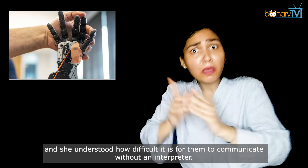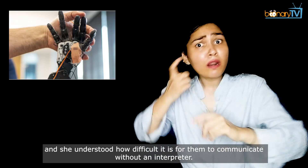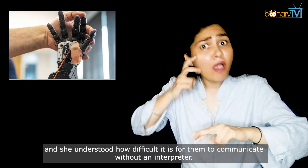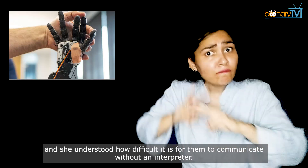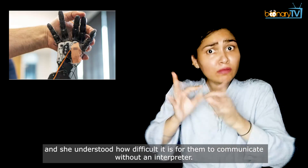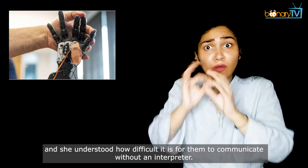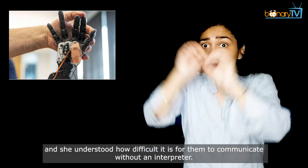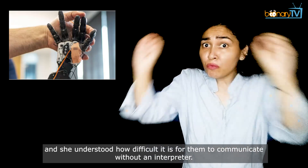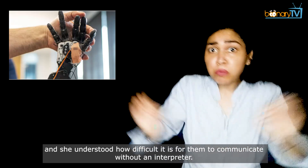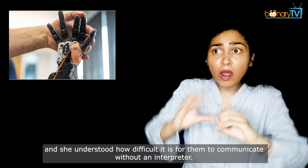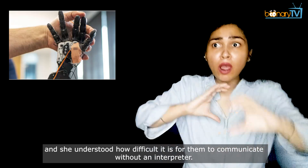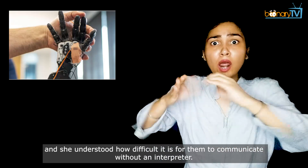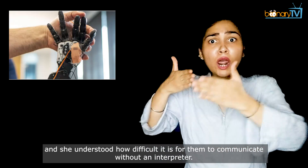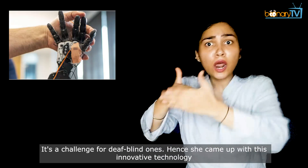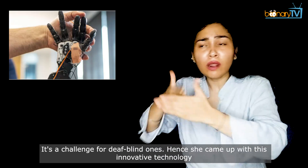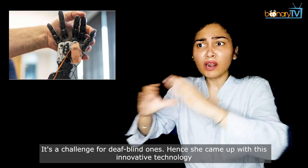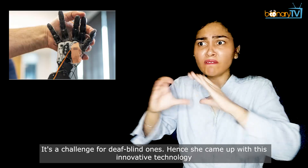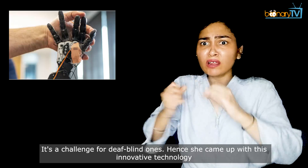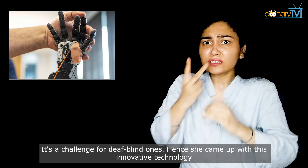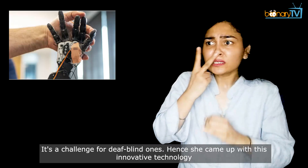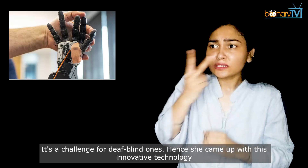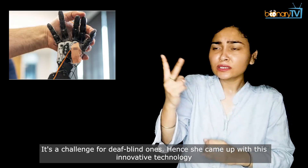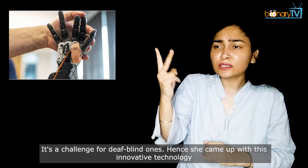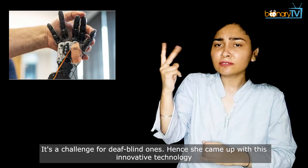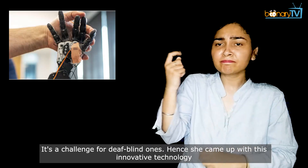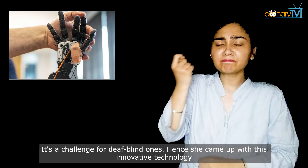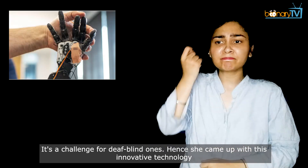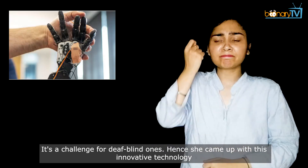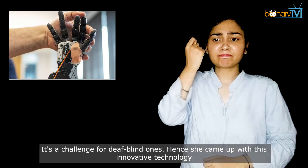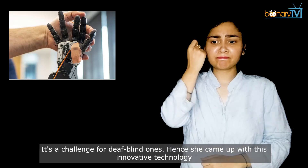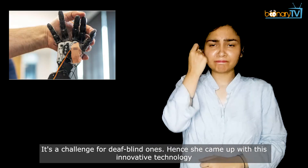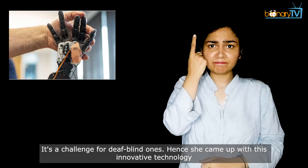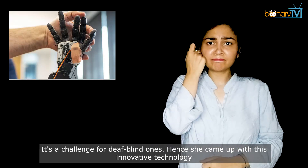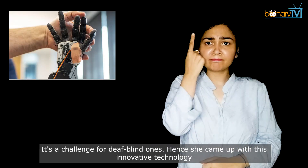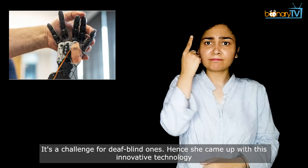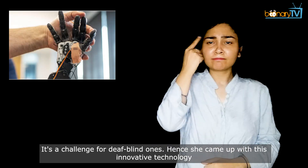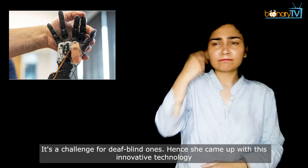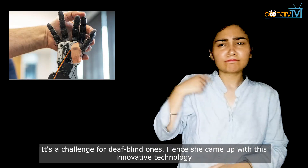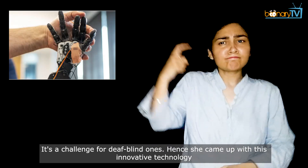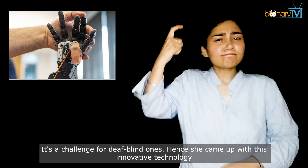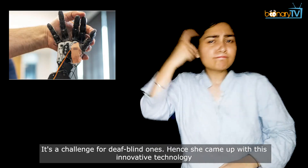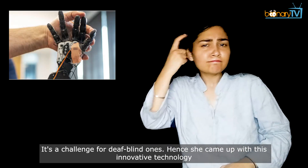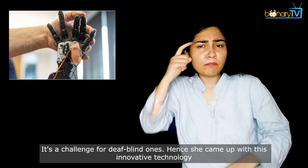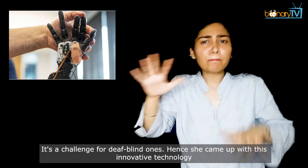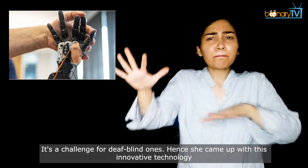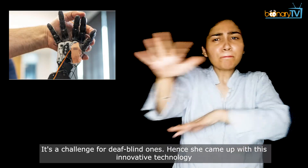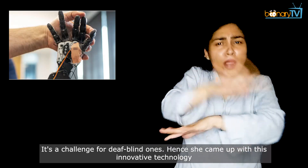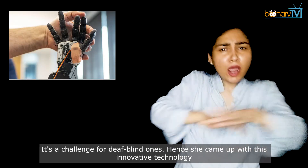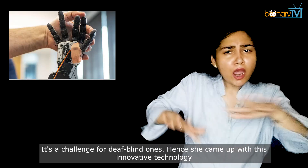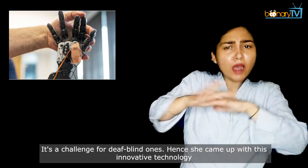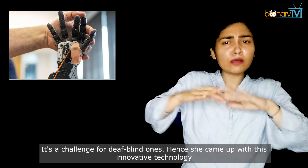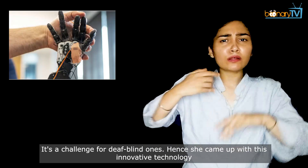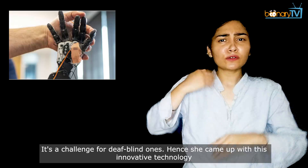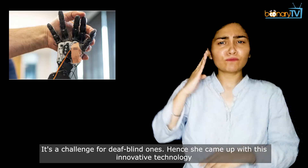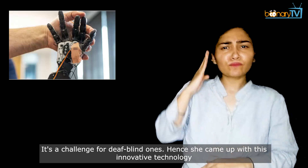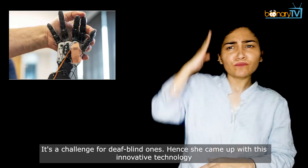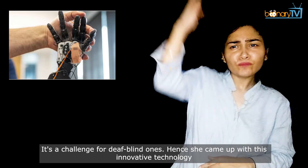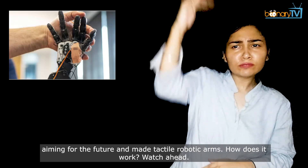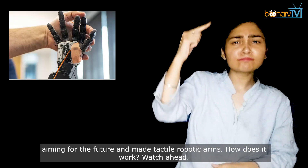without an interpreter. It's a challenge for deaf-blind ones. Hence, she came up with this innovative technology aiming